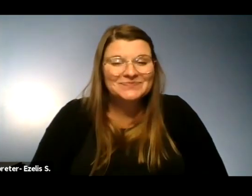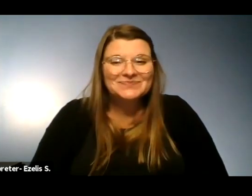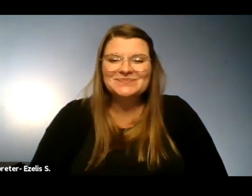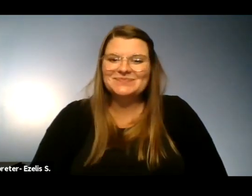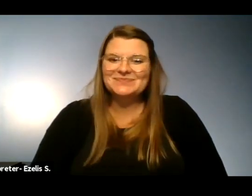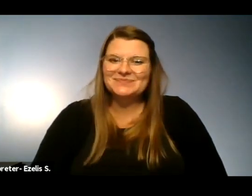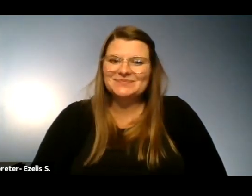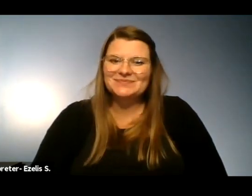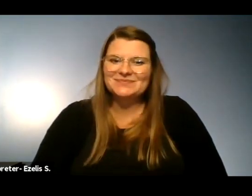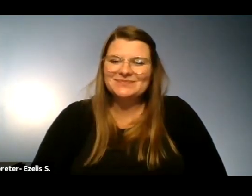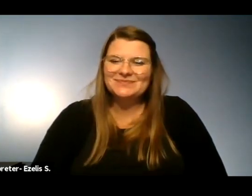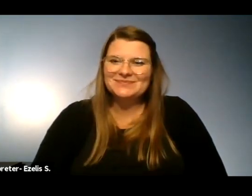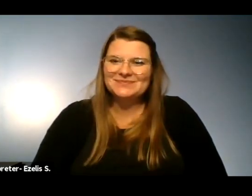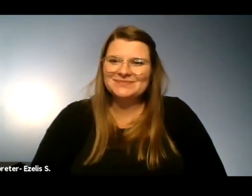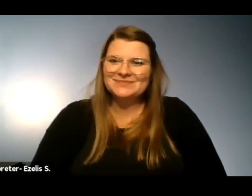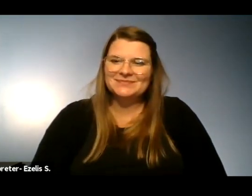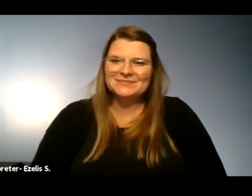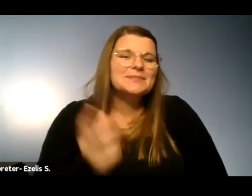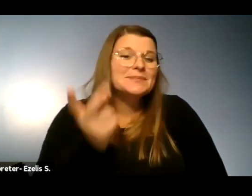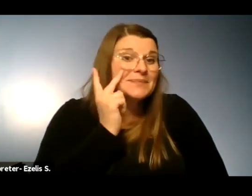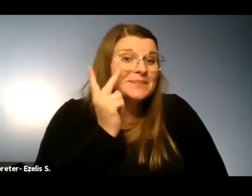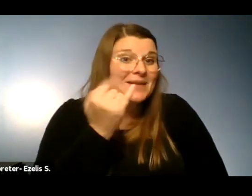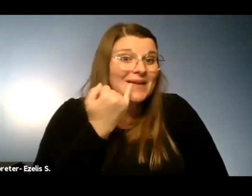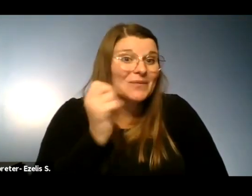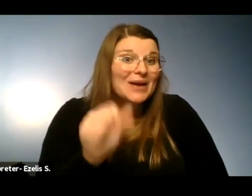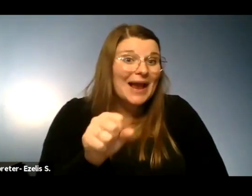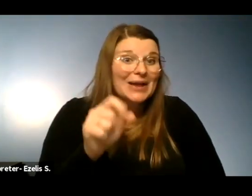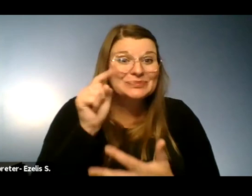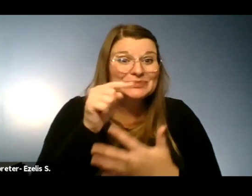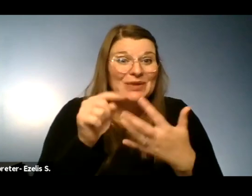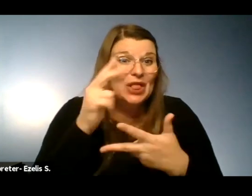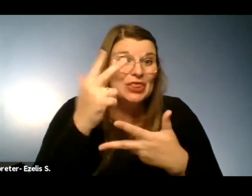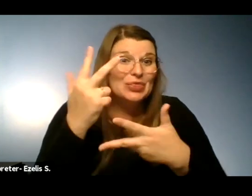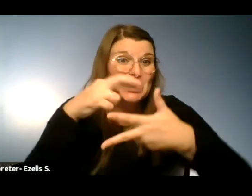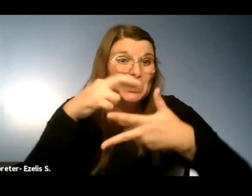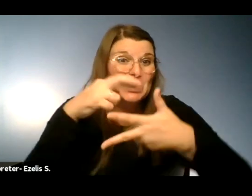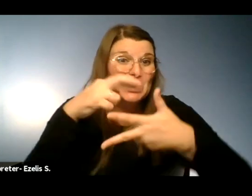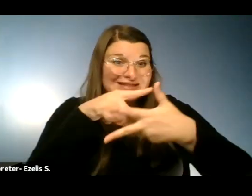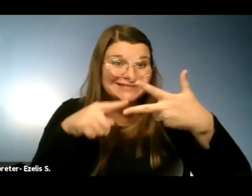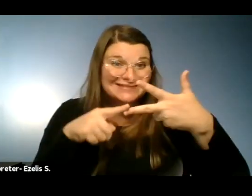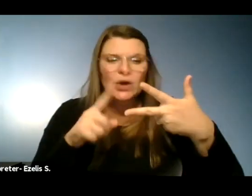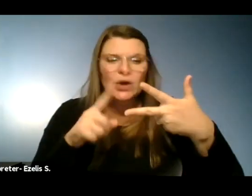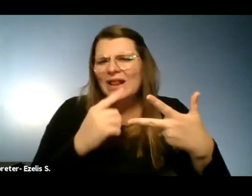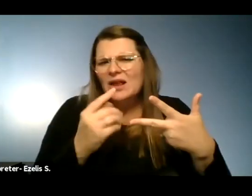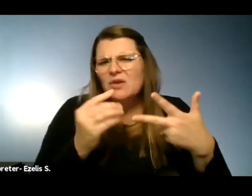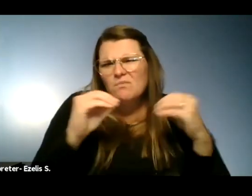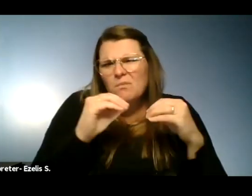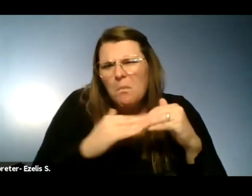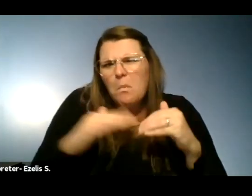And let's see if we can go through those now, those three rules. Actually, there's more than